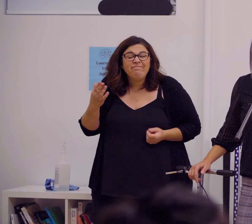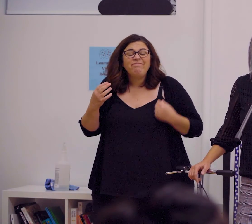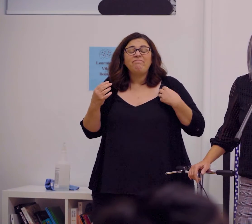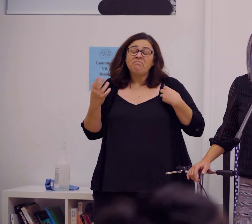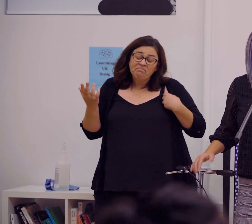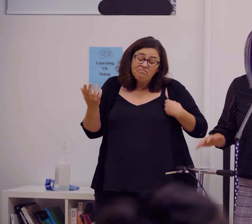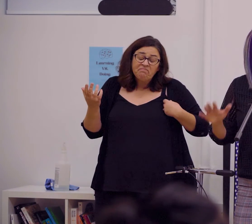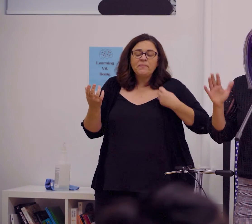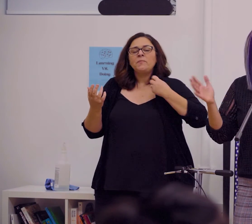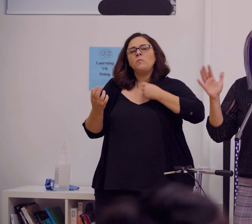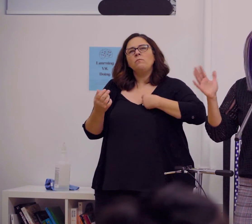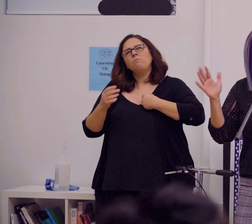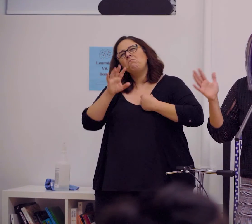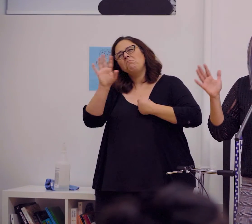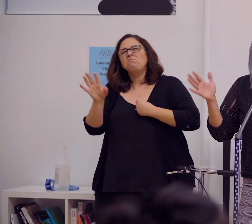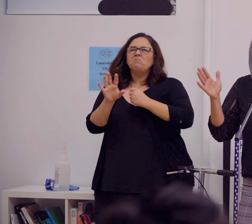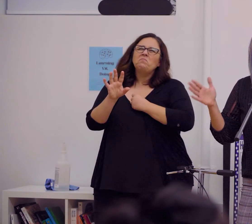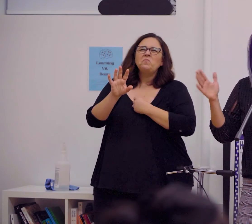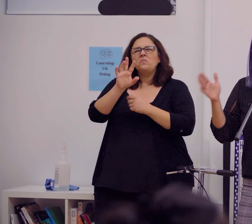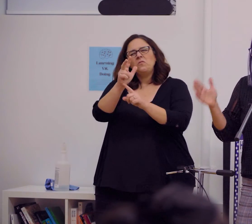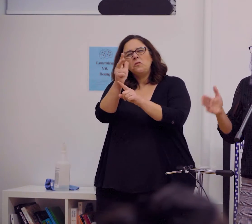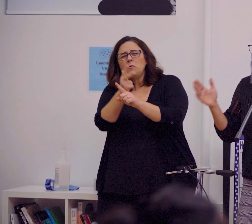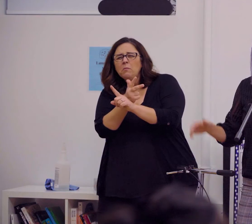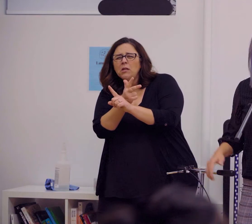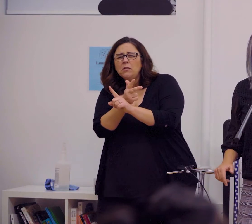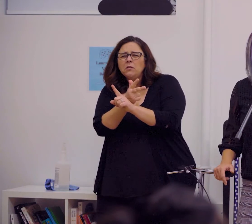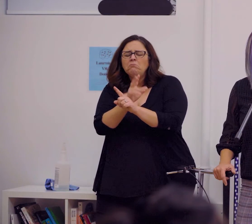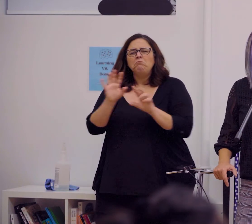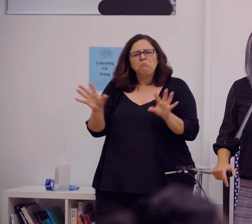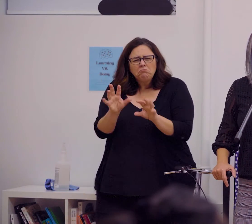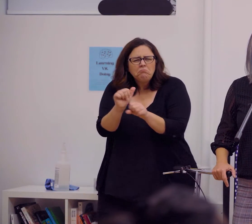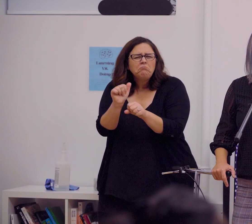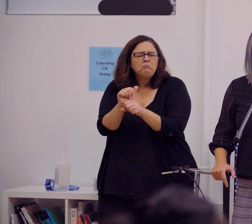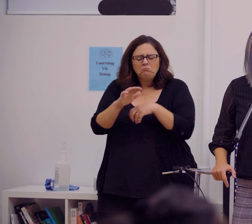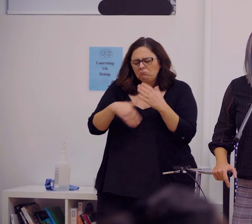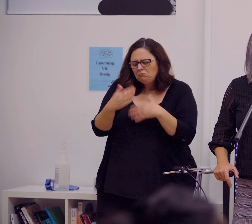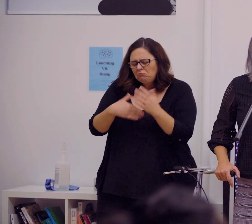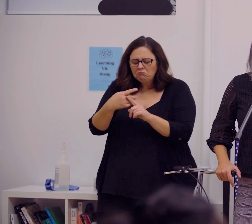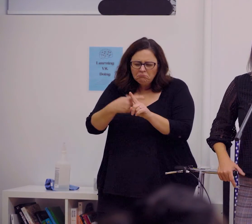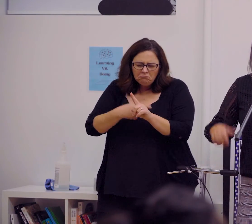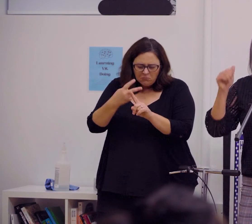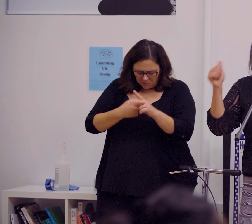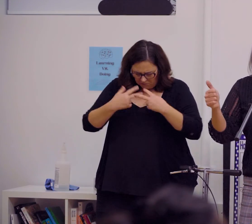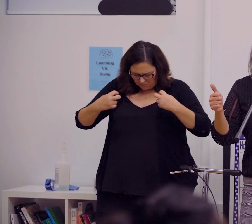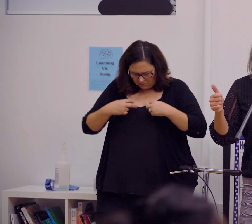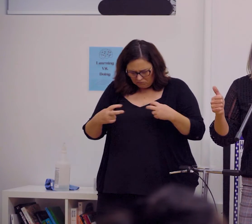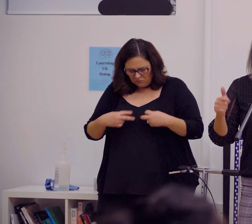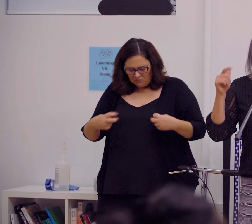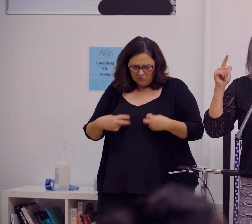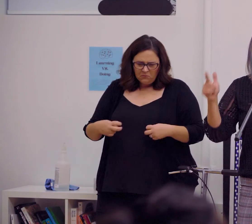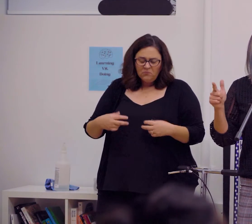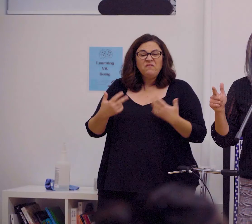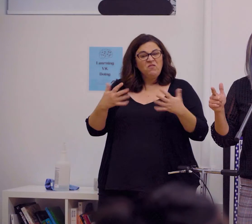So I had about 3 months of, you know, doing this kind of work, and I was halfway through. And so my reflection